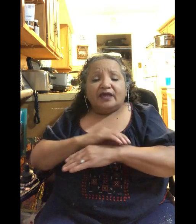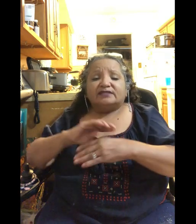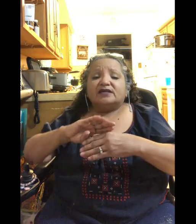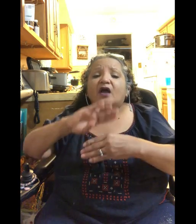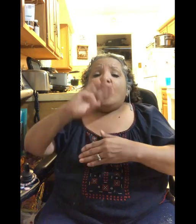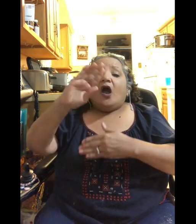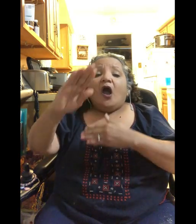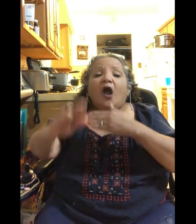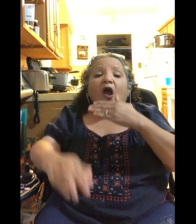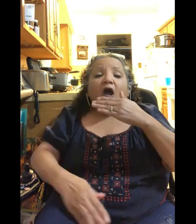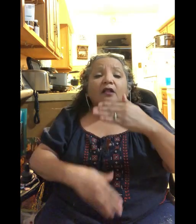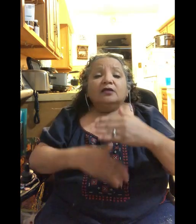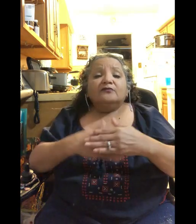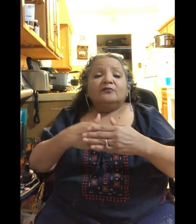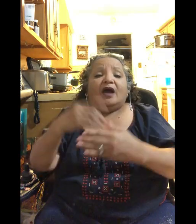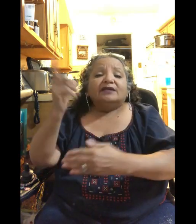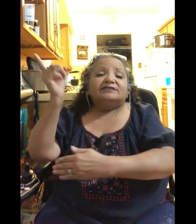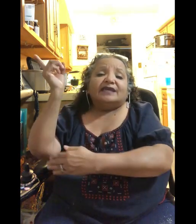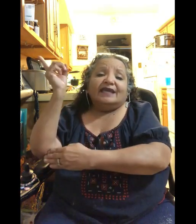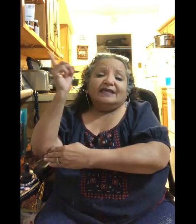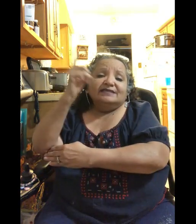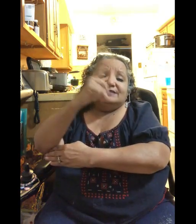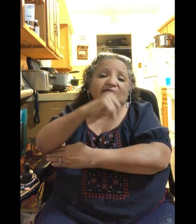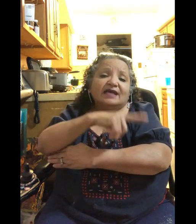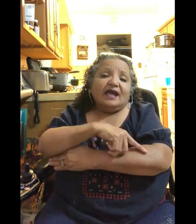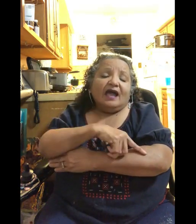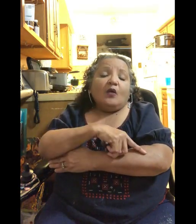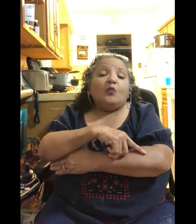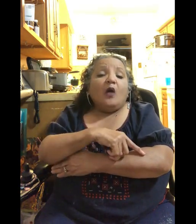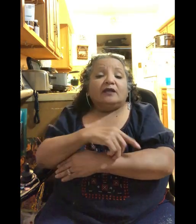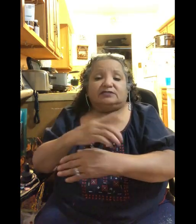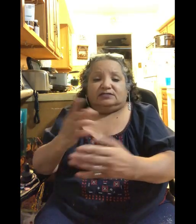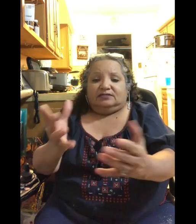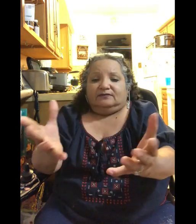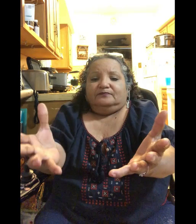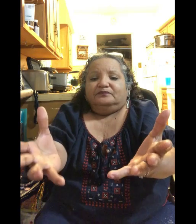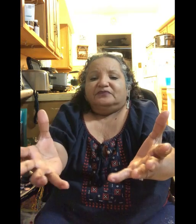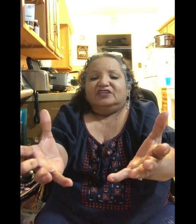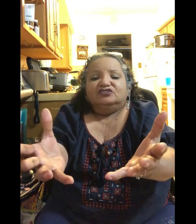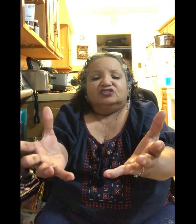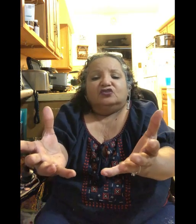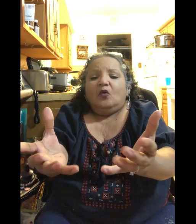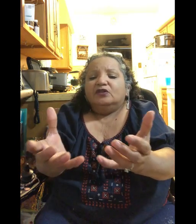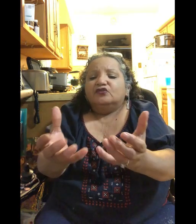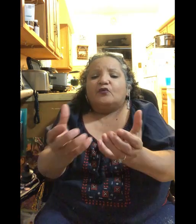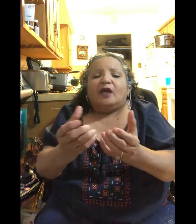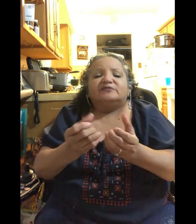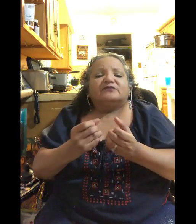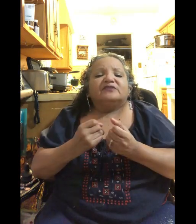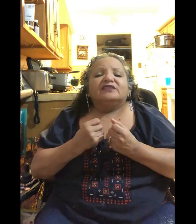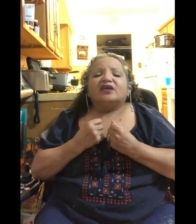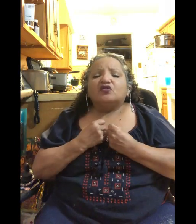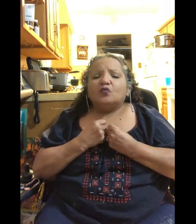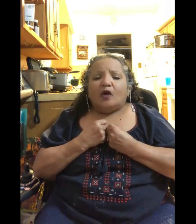praise. All of my days want. You just go and you grab something that you